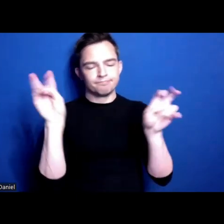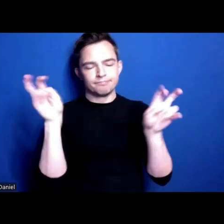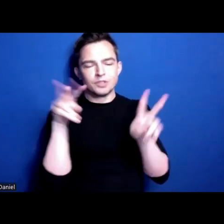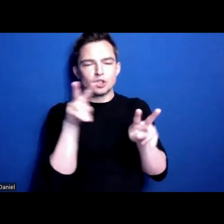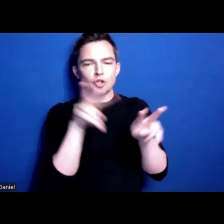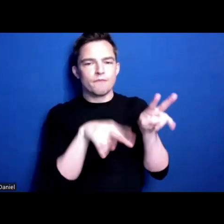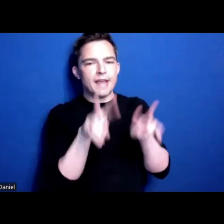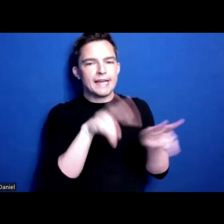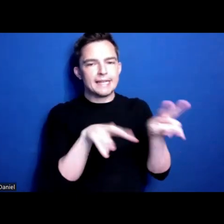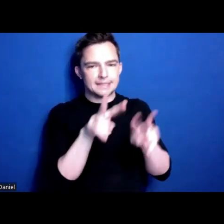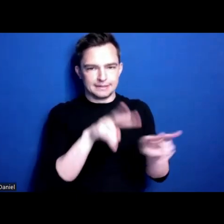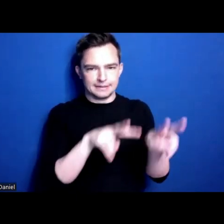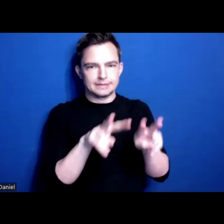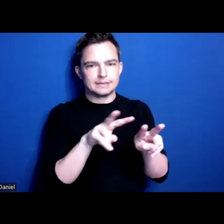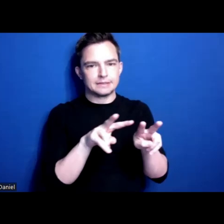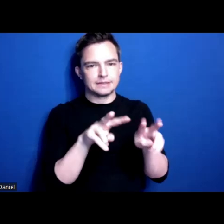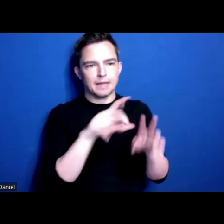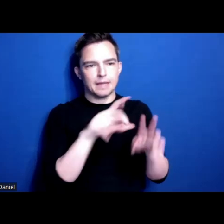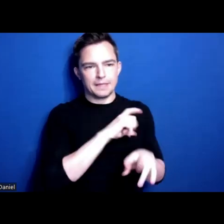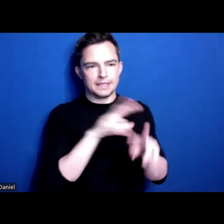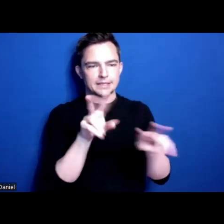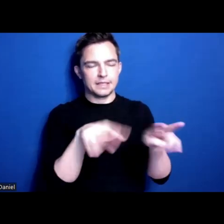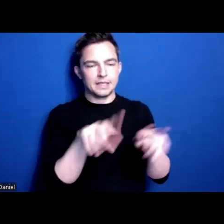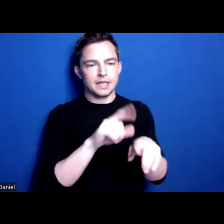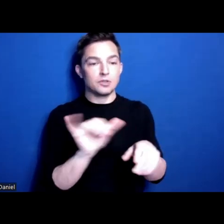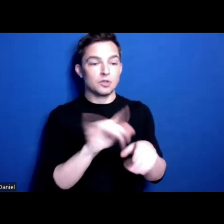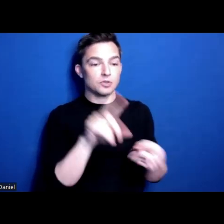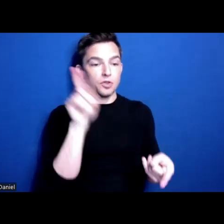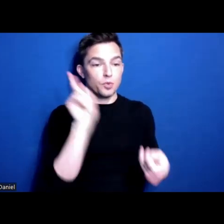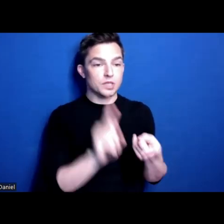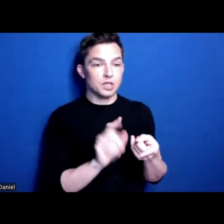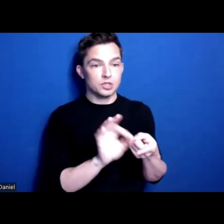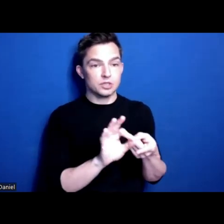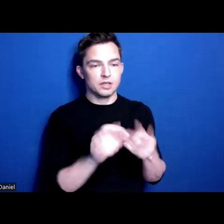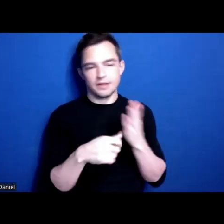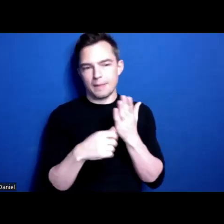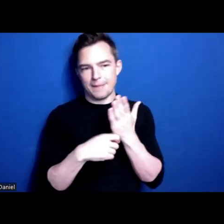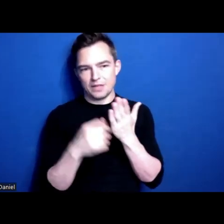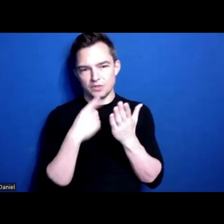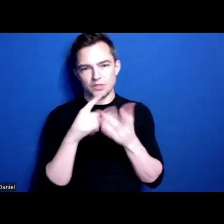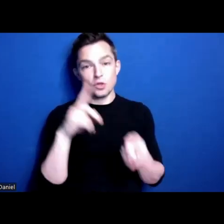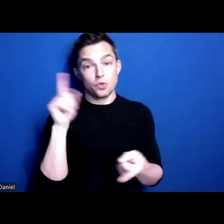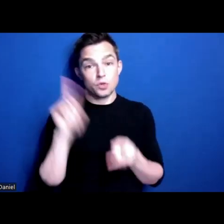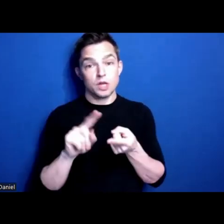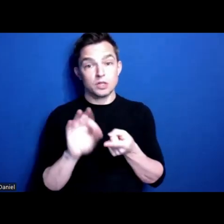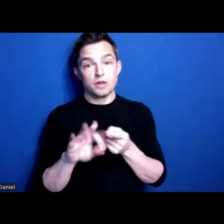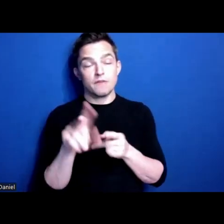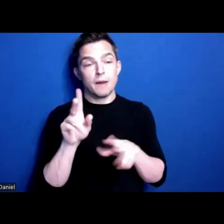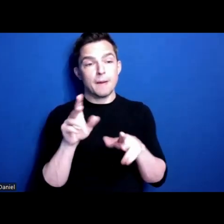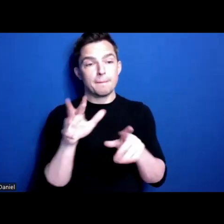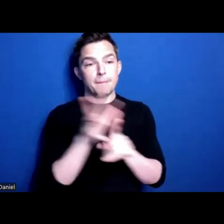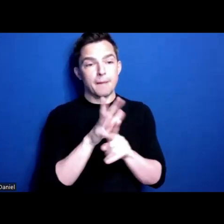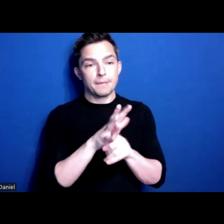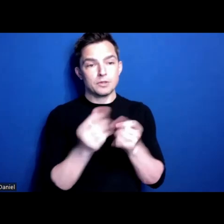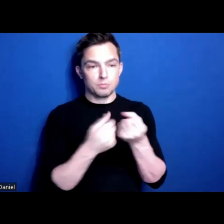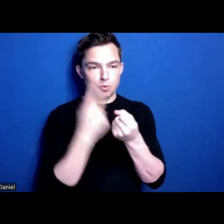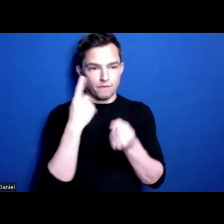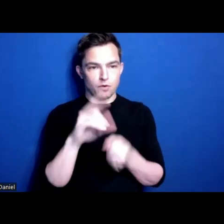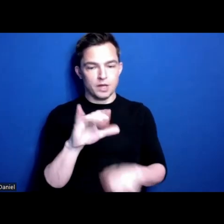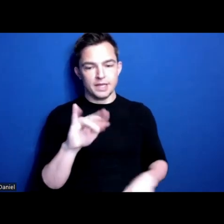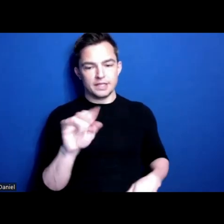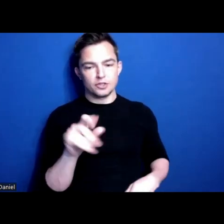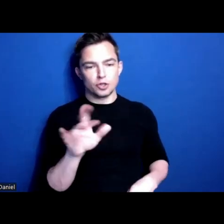policing, and the reduction, and I'm quoting the manual here, the reduction of popular support for the